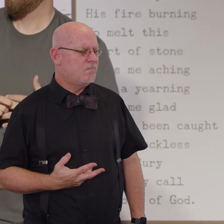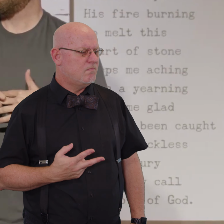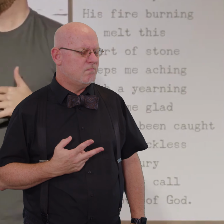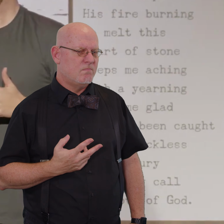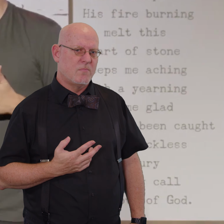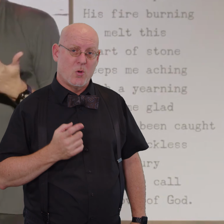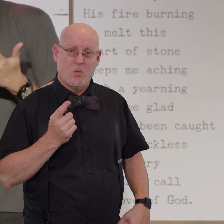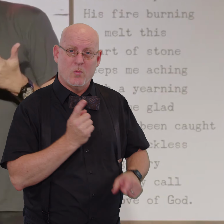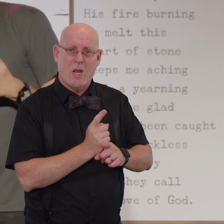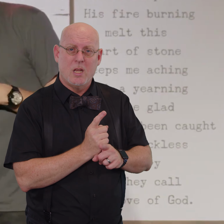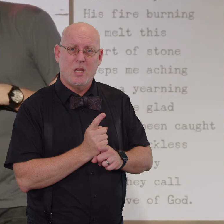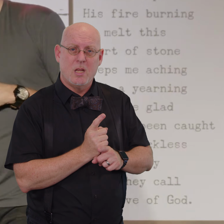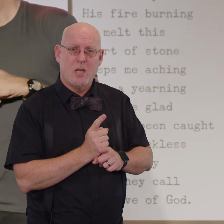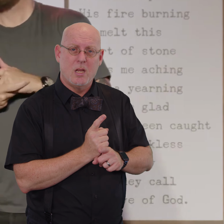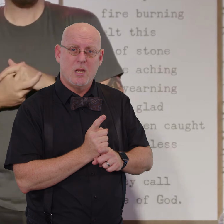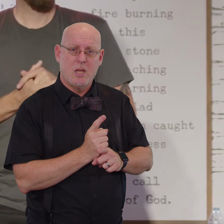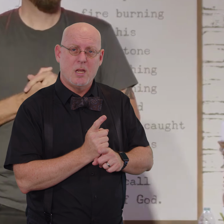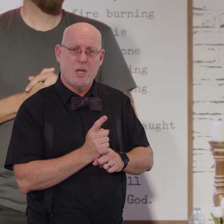right